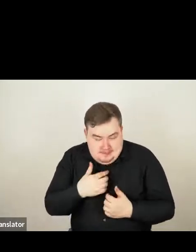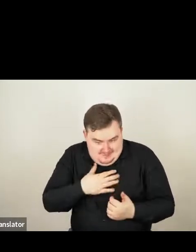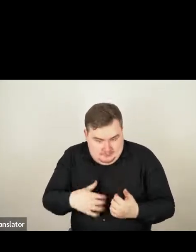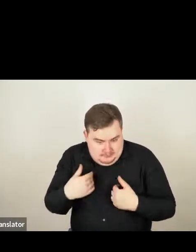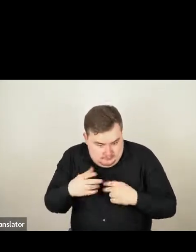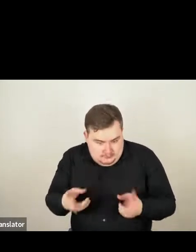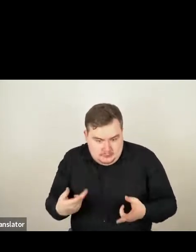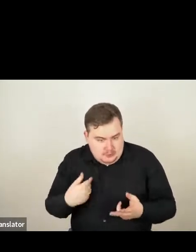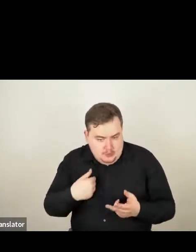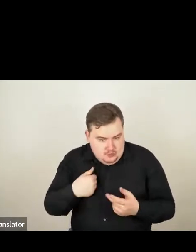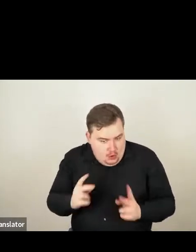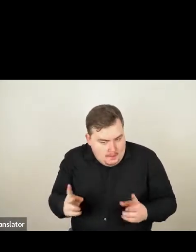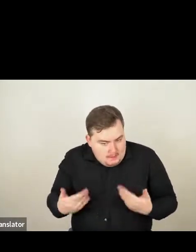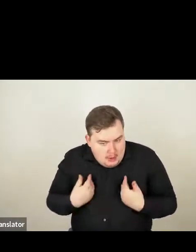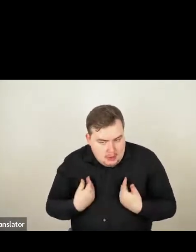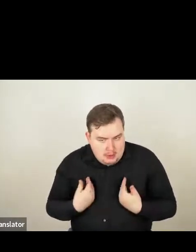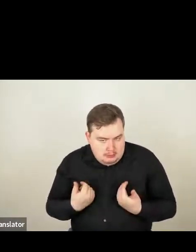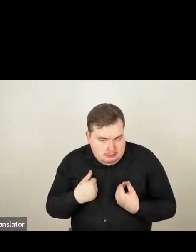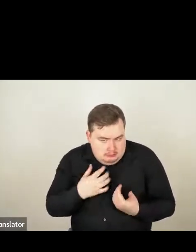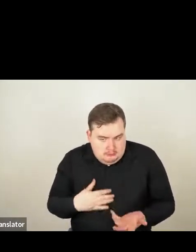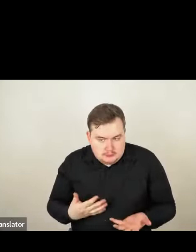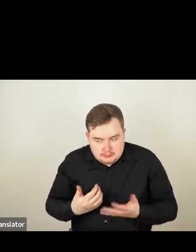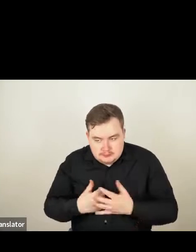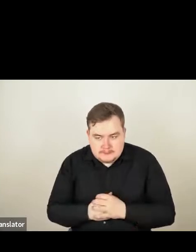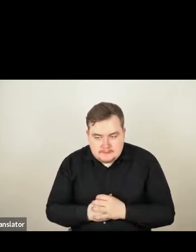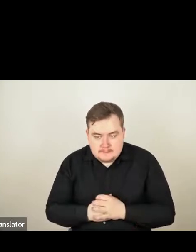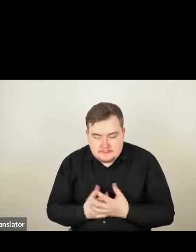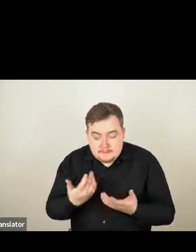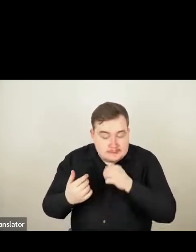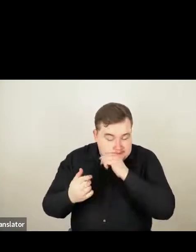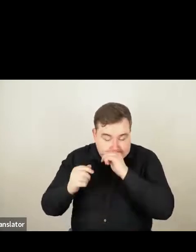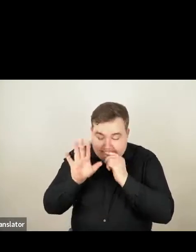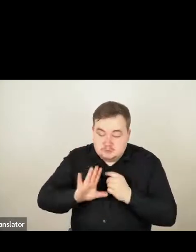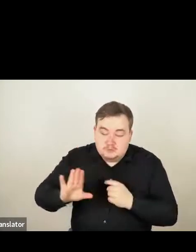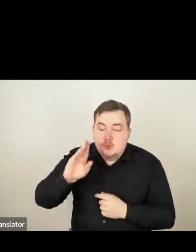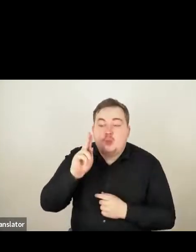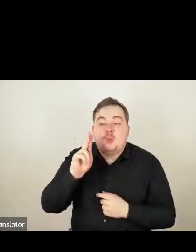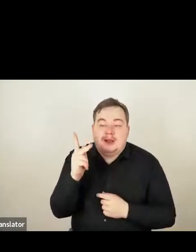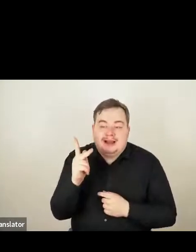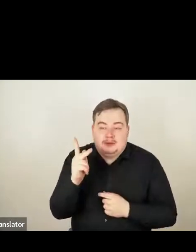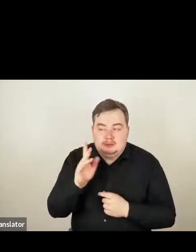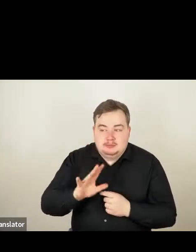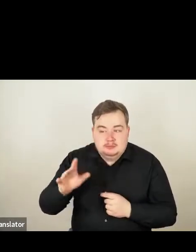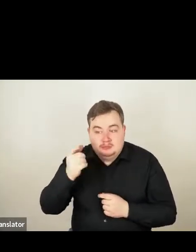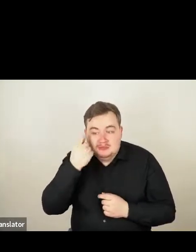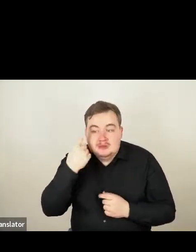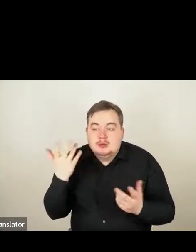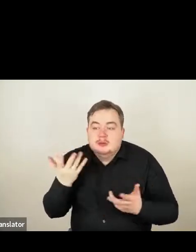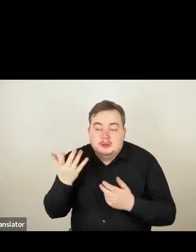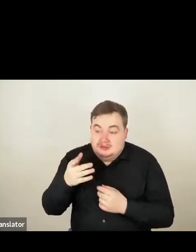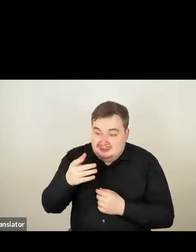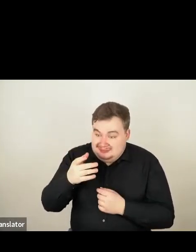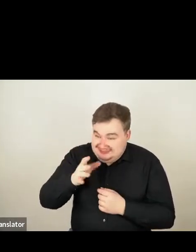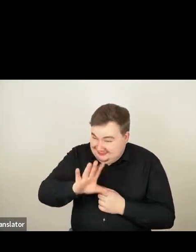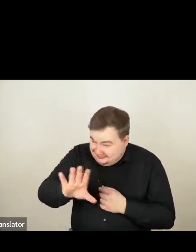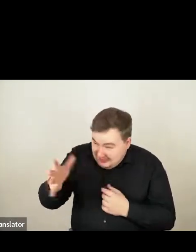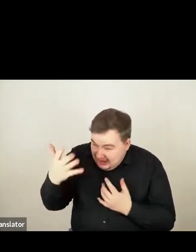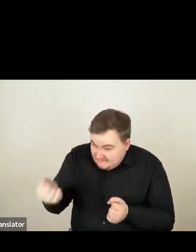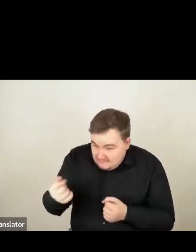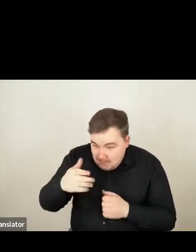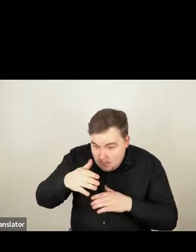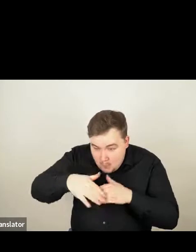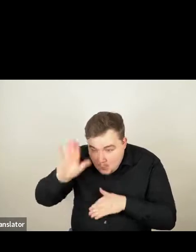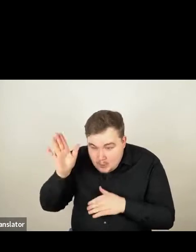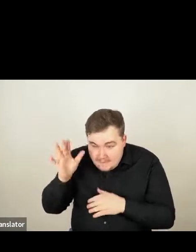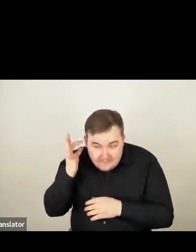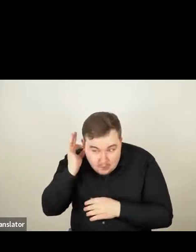UK is an understanding that if you've got more women, you're going to do better. And this is one of the things that I say